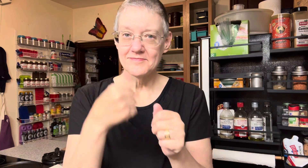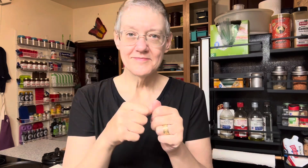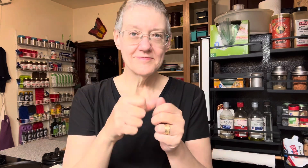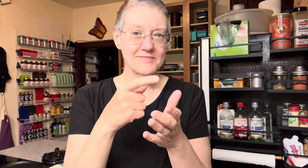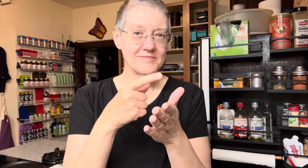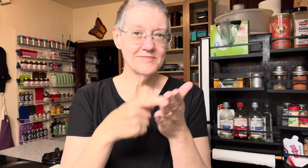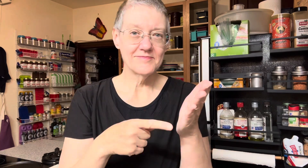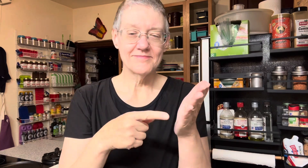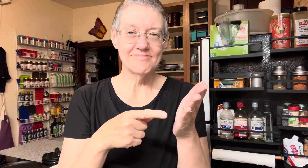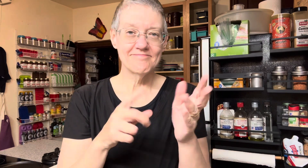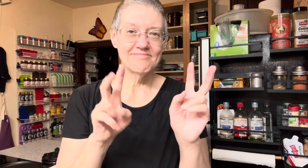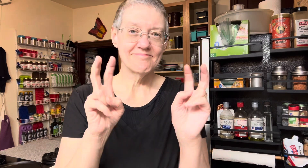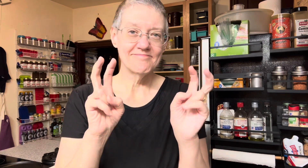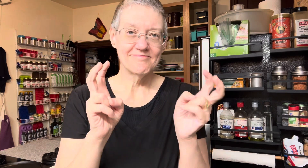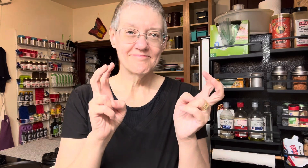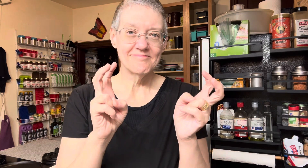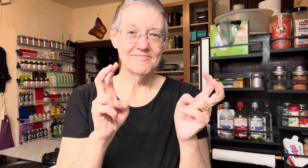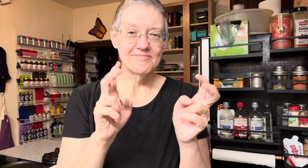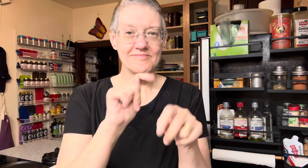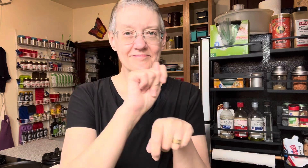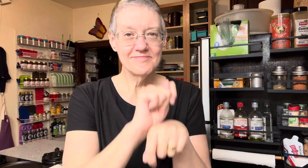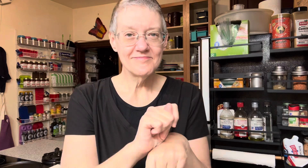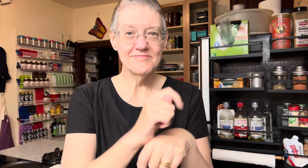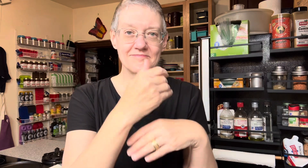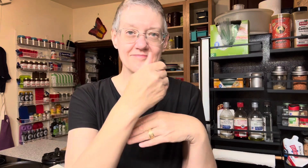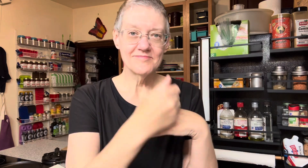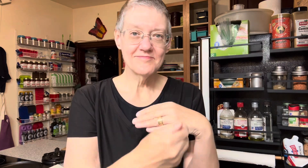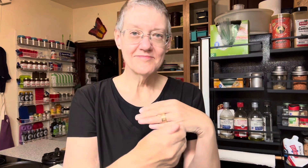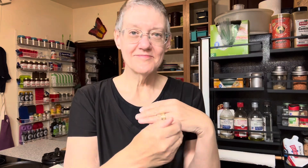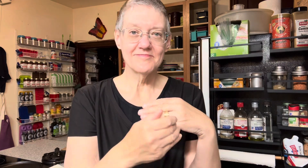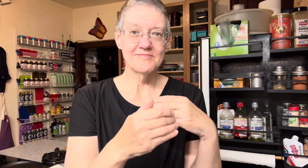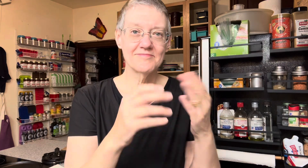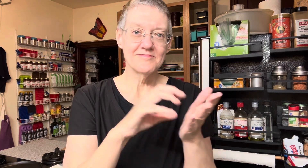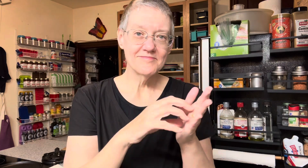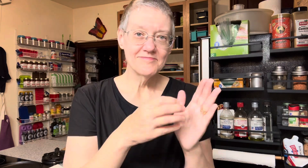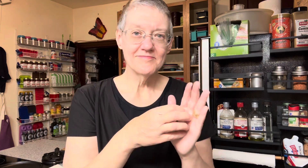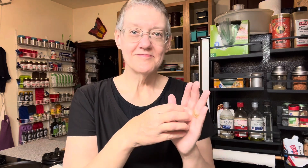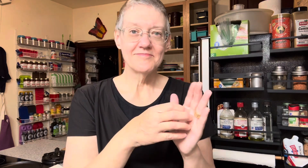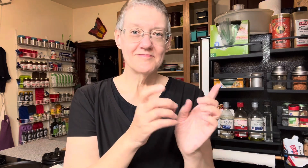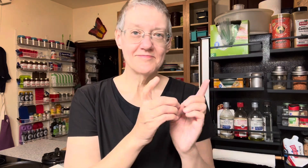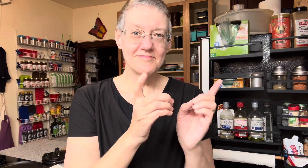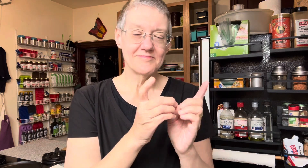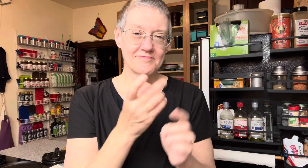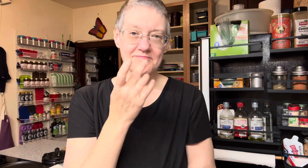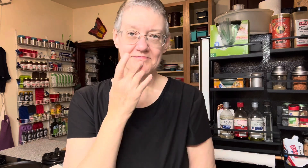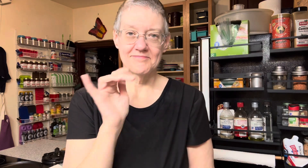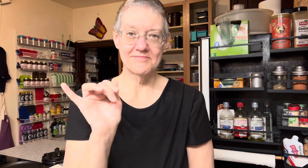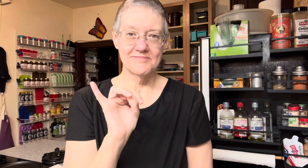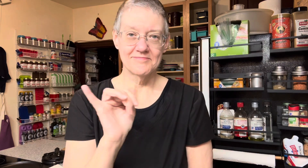I don't even remember what, traditional breads and cookies and desserts taste